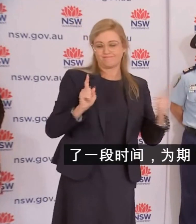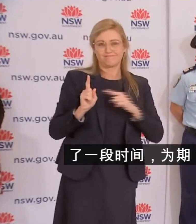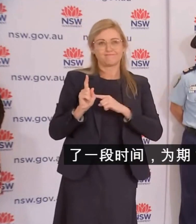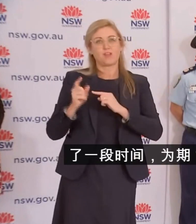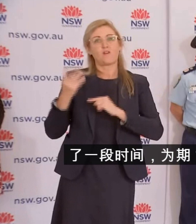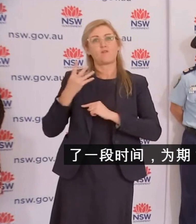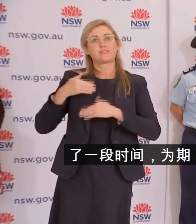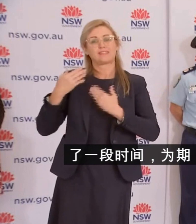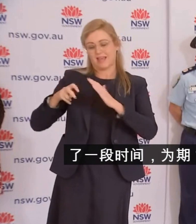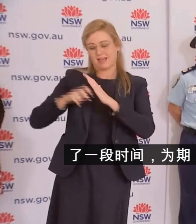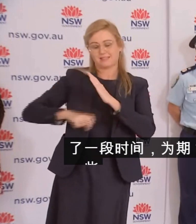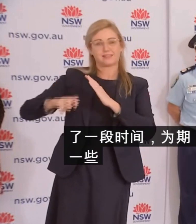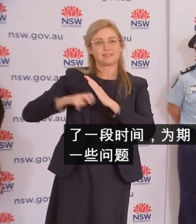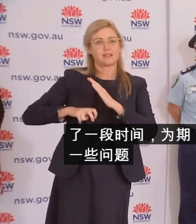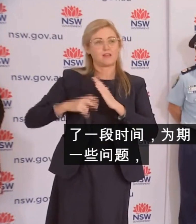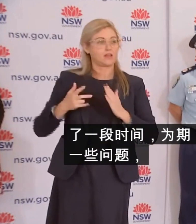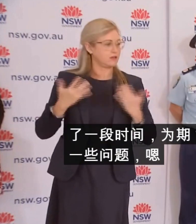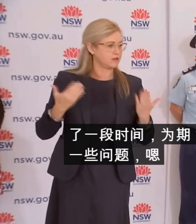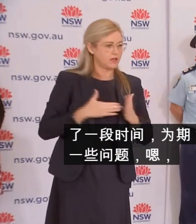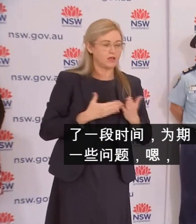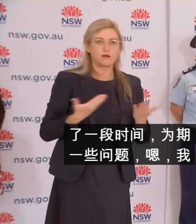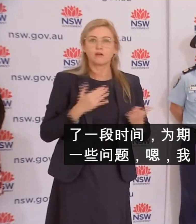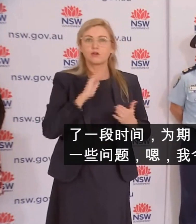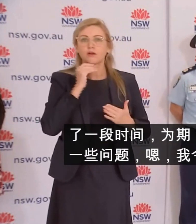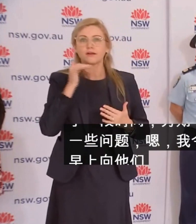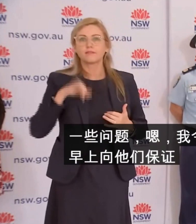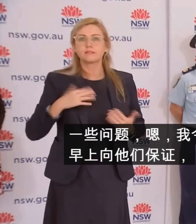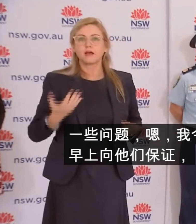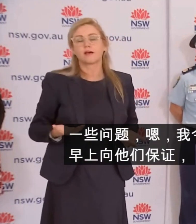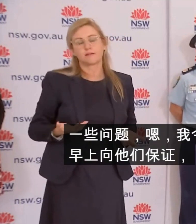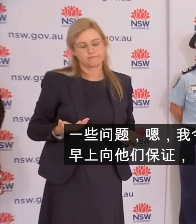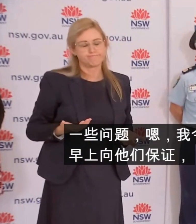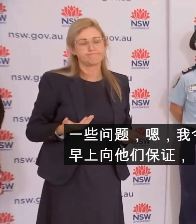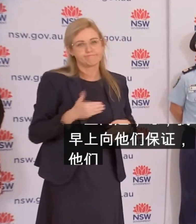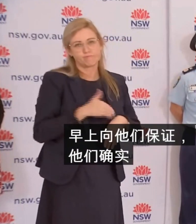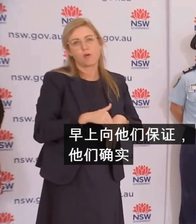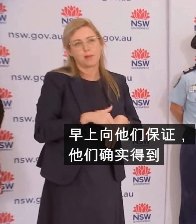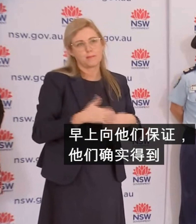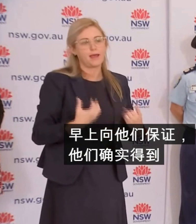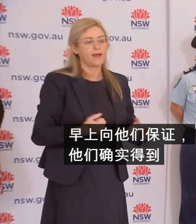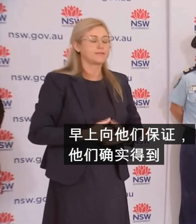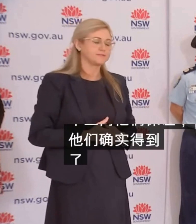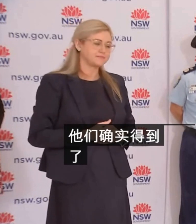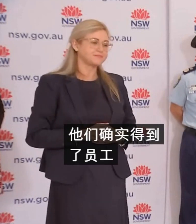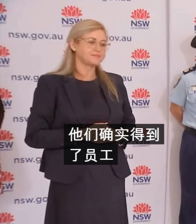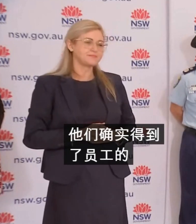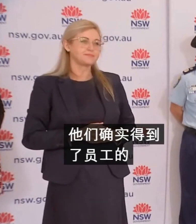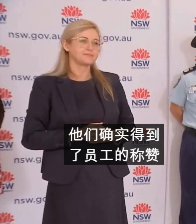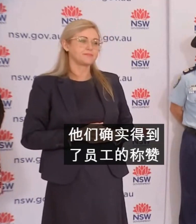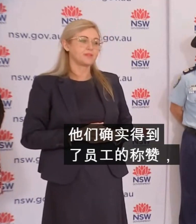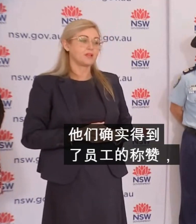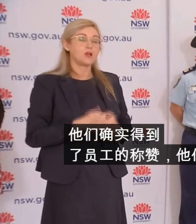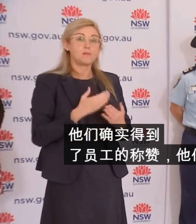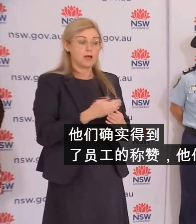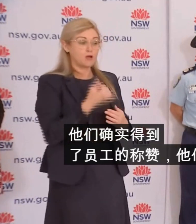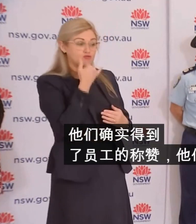of 14 days, and that's created some issues. I was assured this morning that they do have a complement of